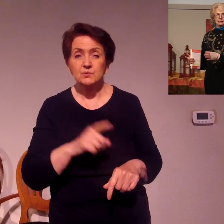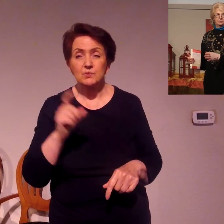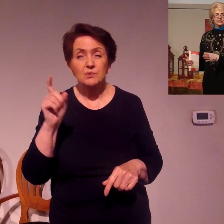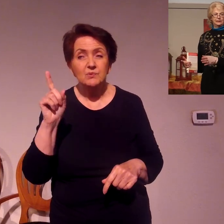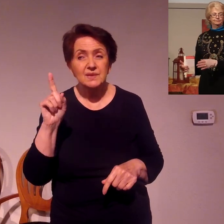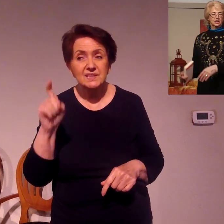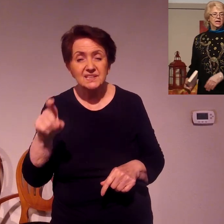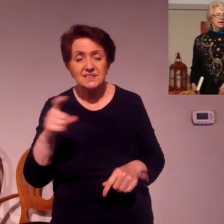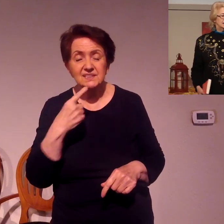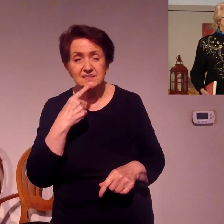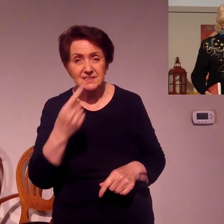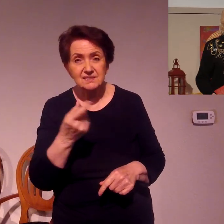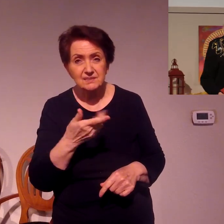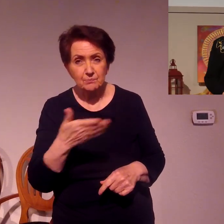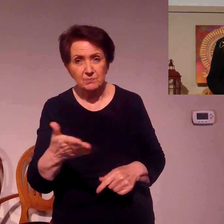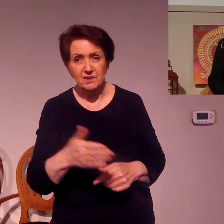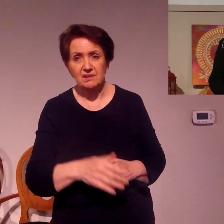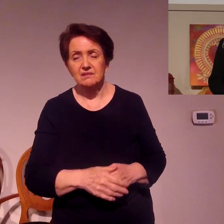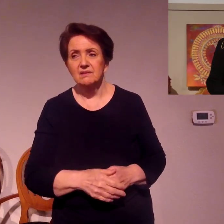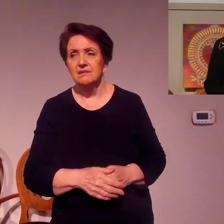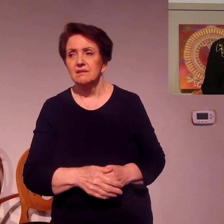say something,